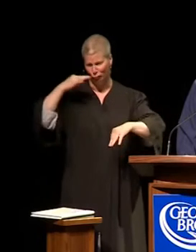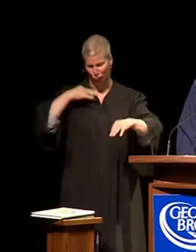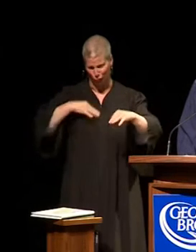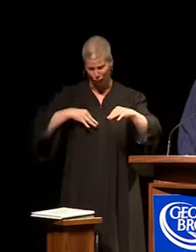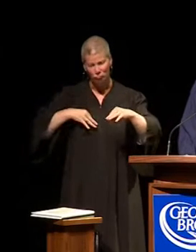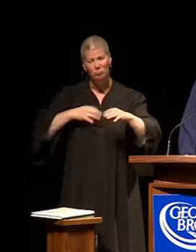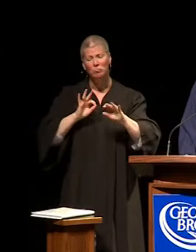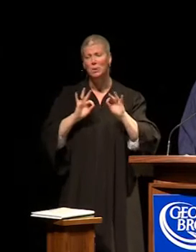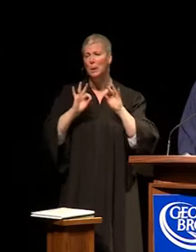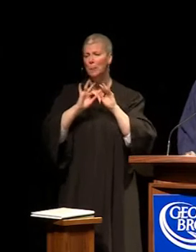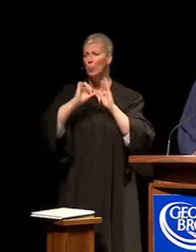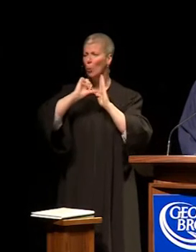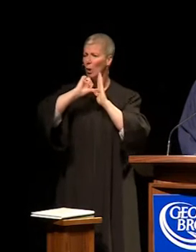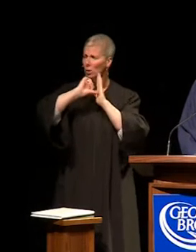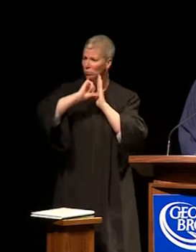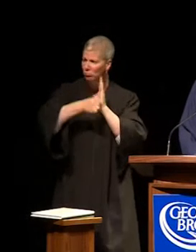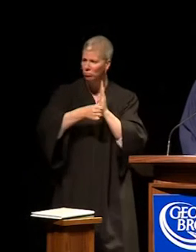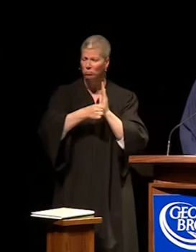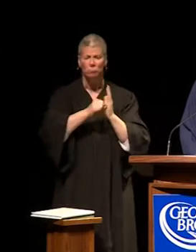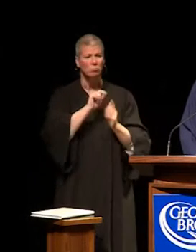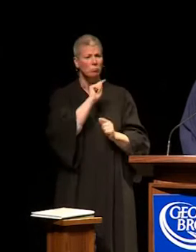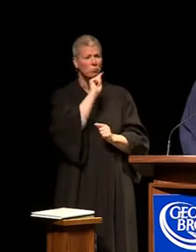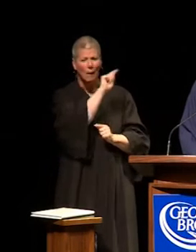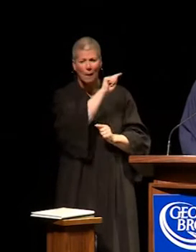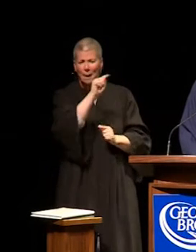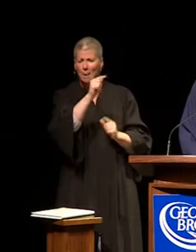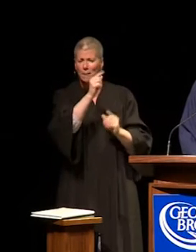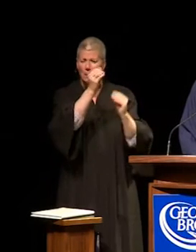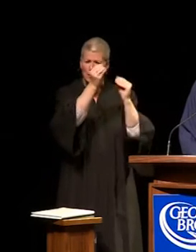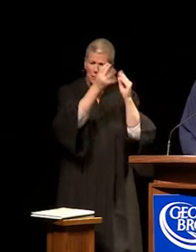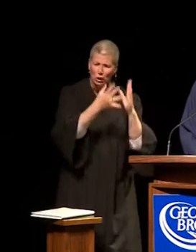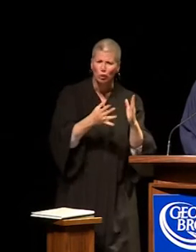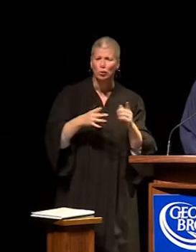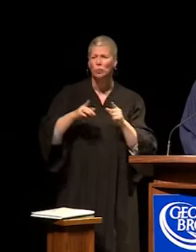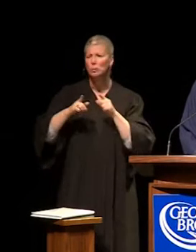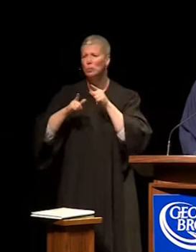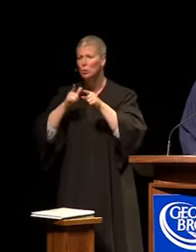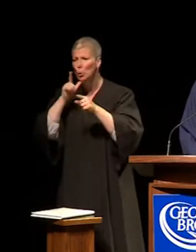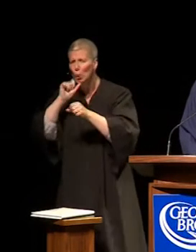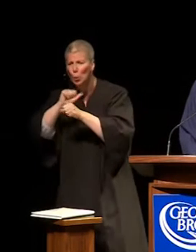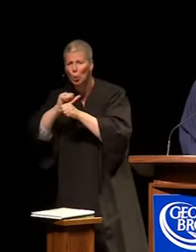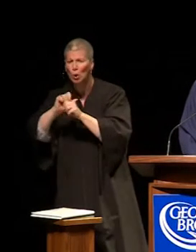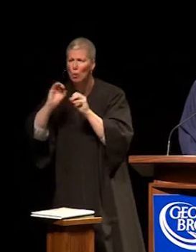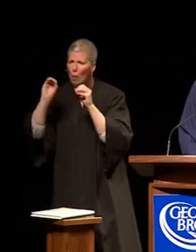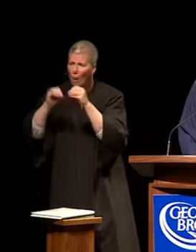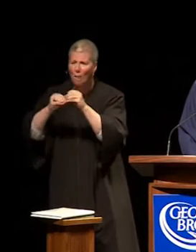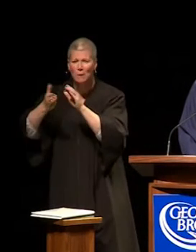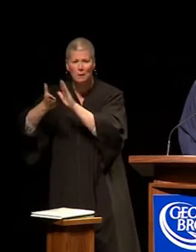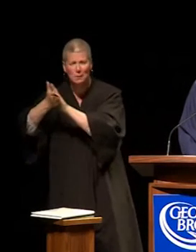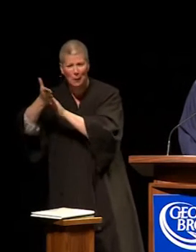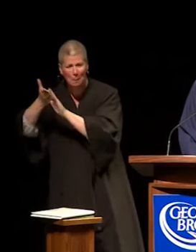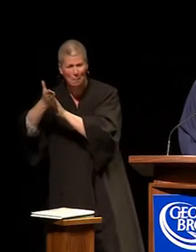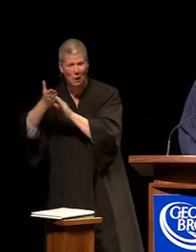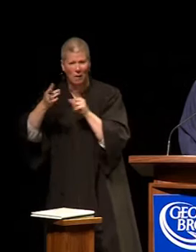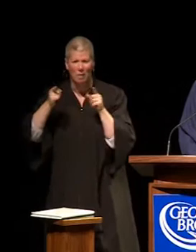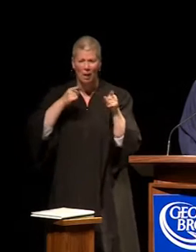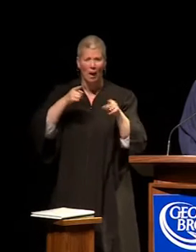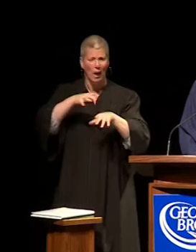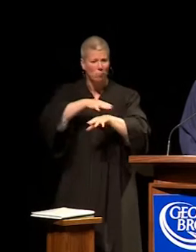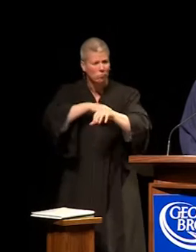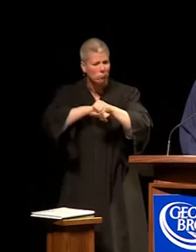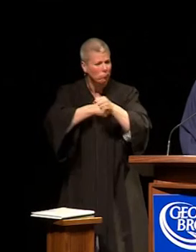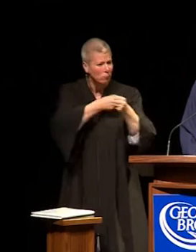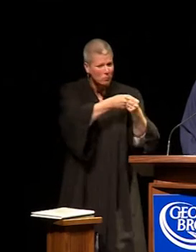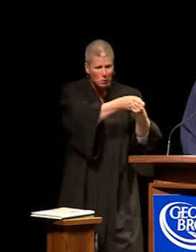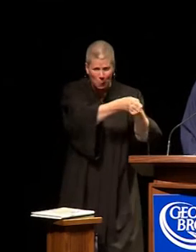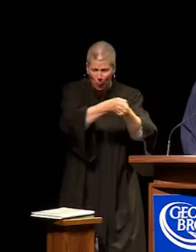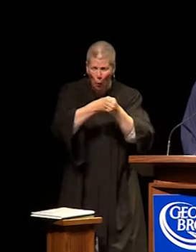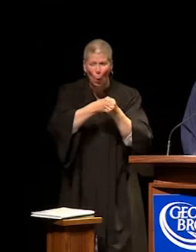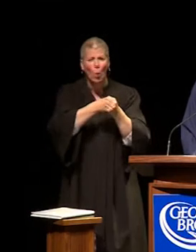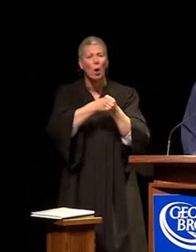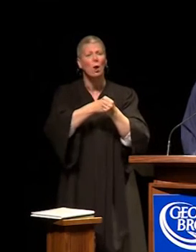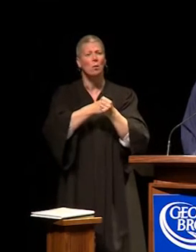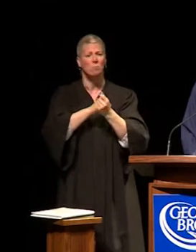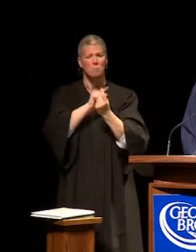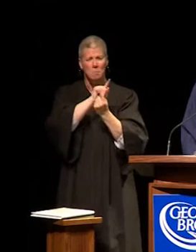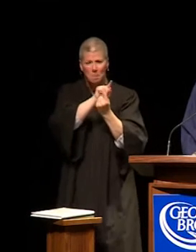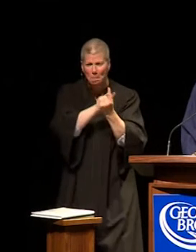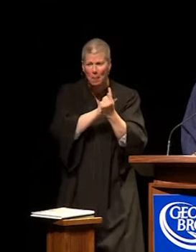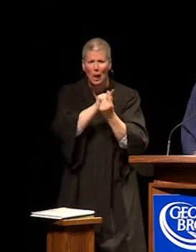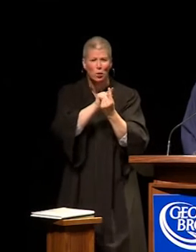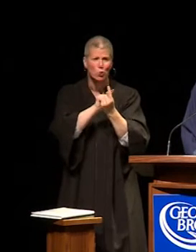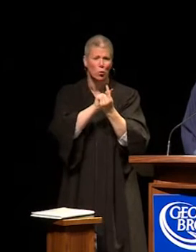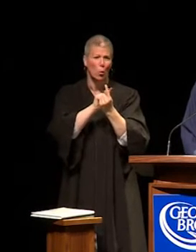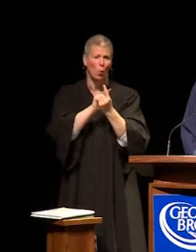and administrators who went above and beyond to inspire, encourage, and mentor us.